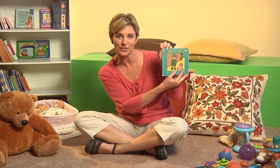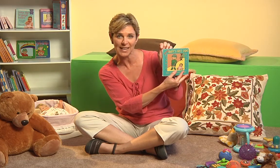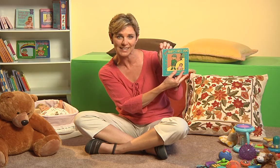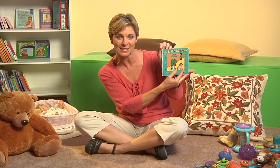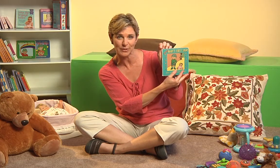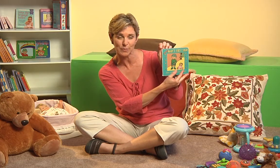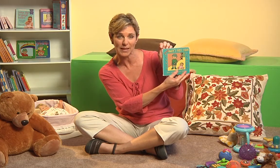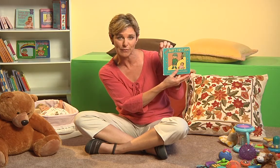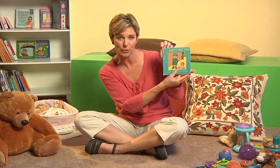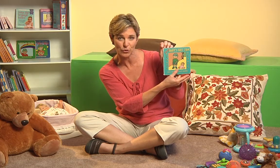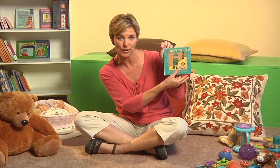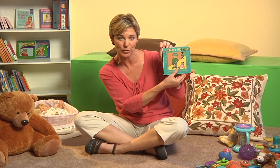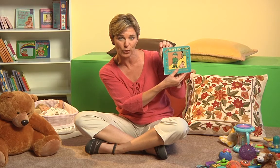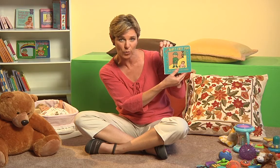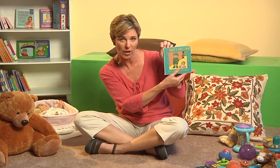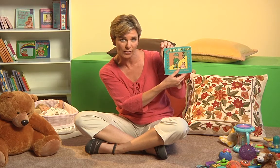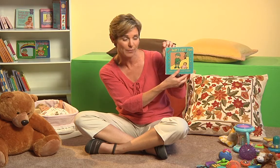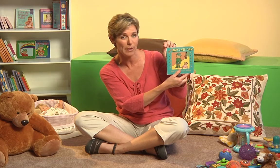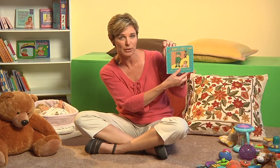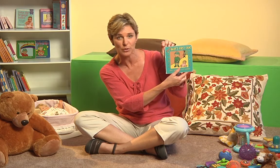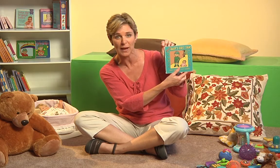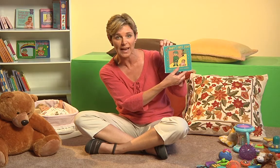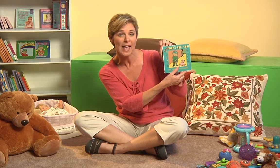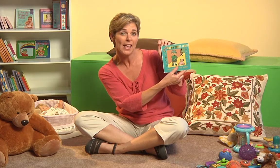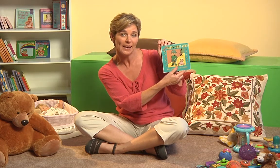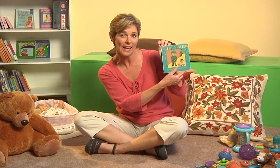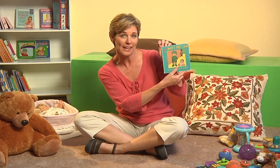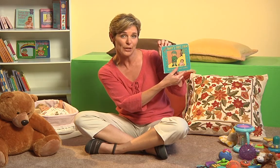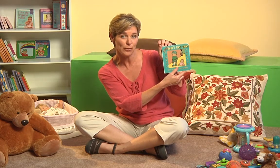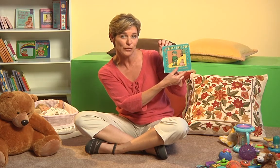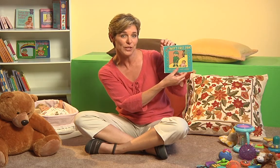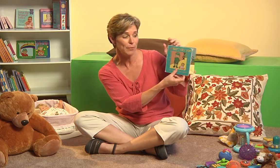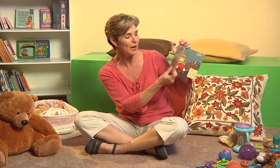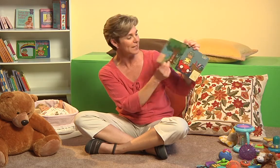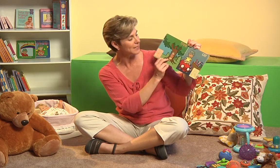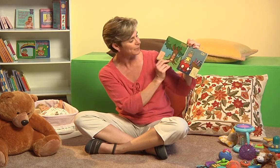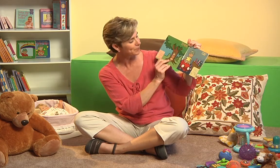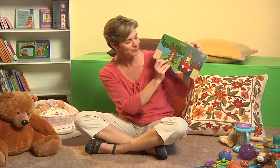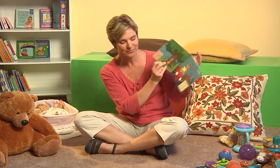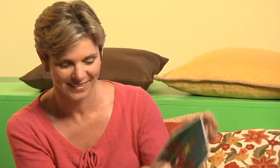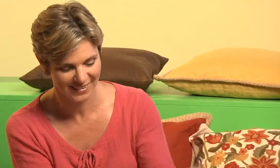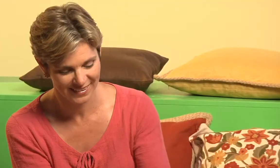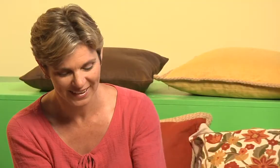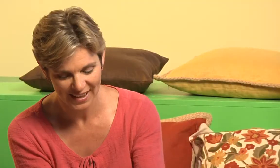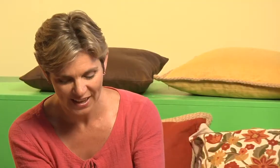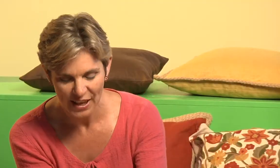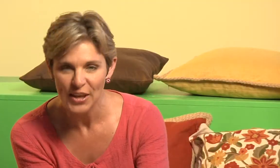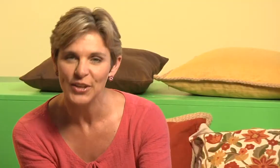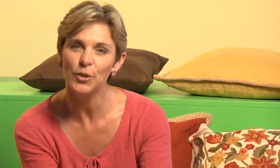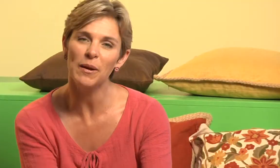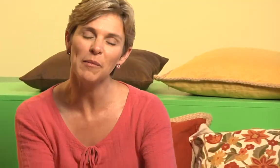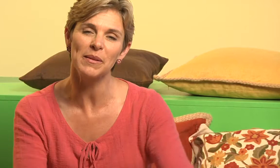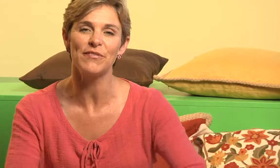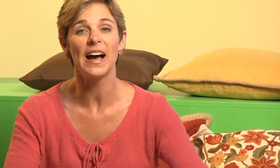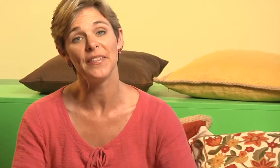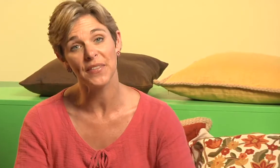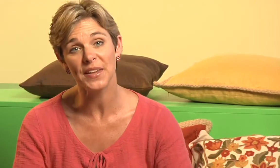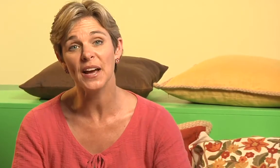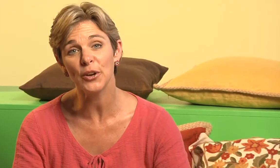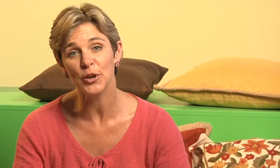Sign series by Kim Votri and Kurt Waller, published by Gallaudet University Press. You'll probably find that the younger your